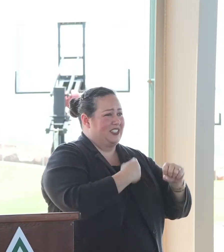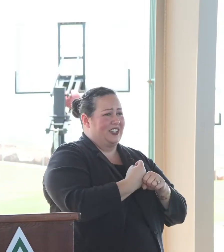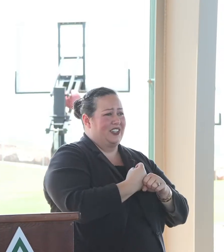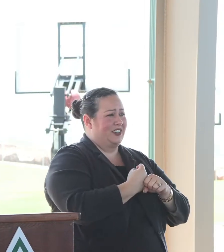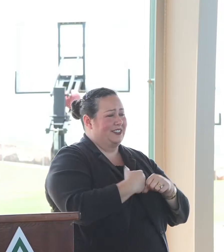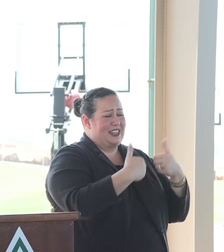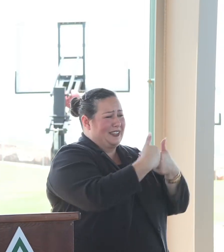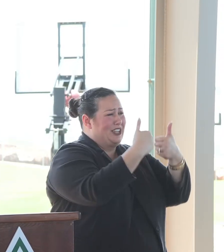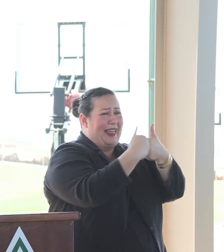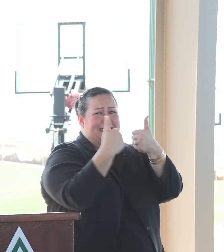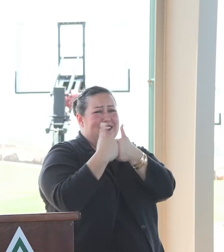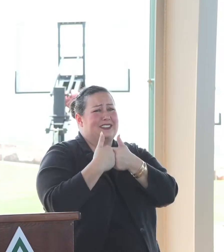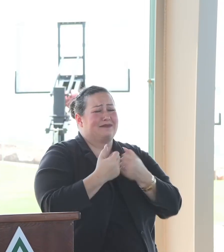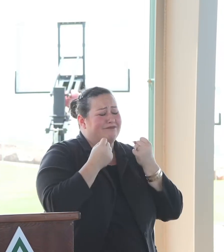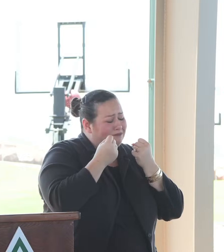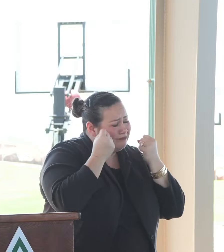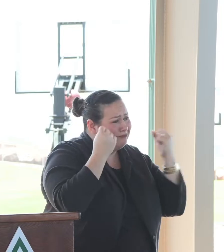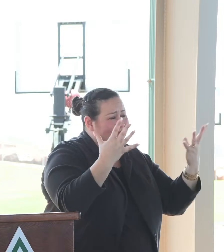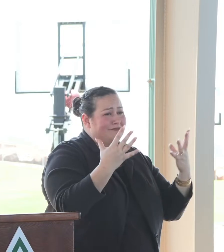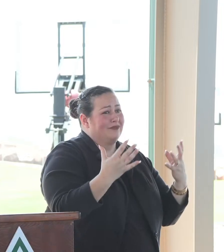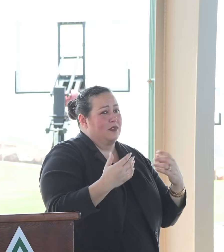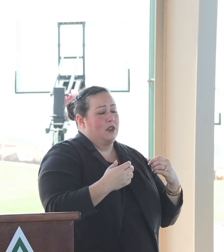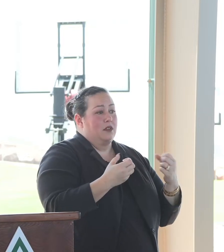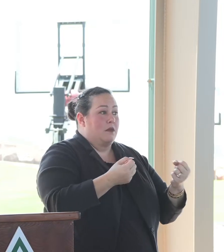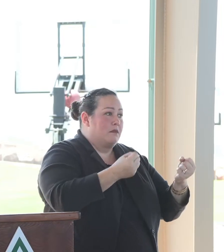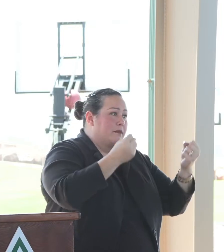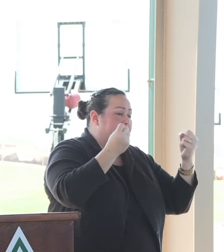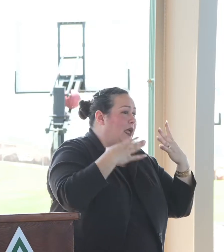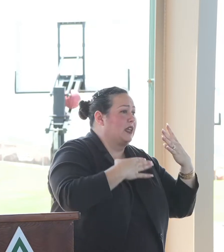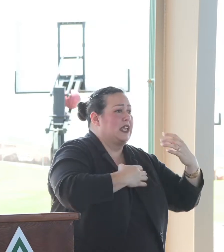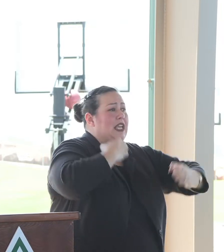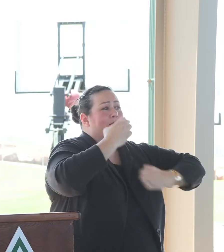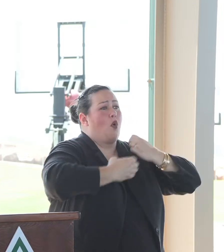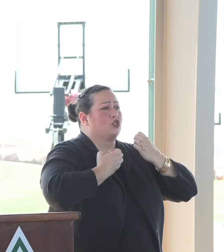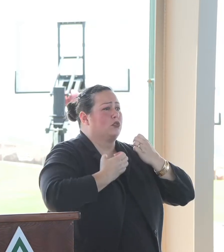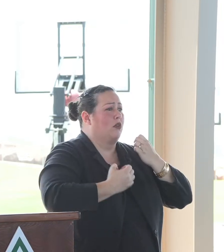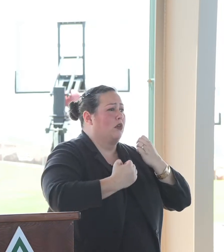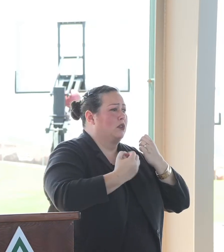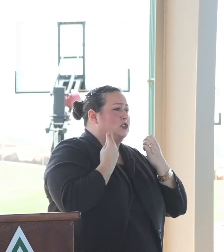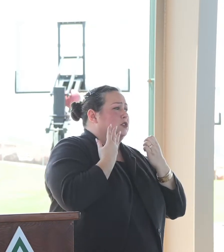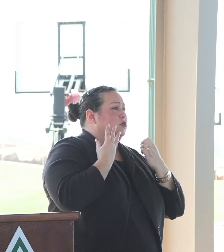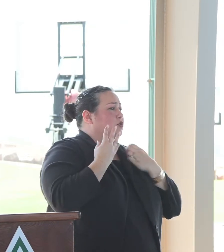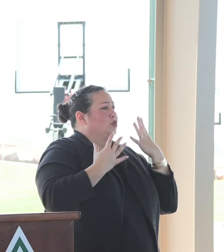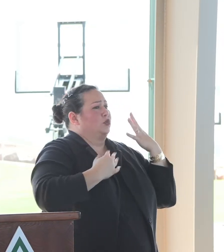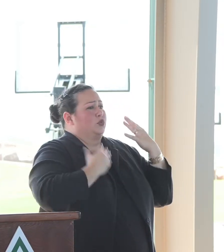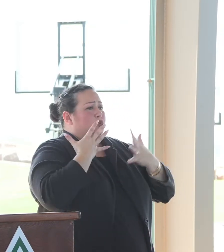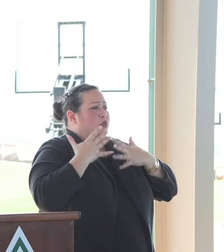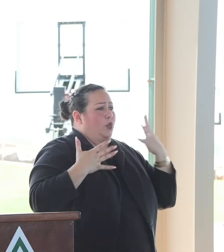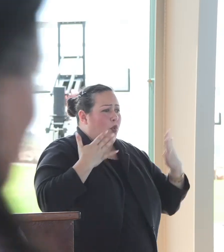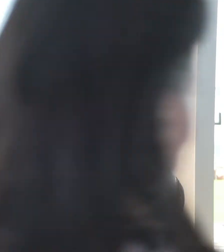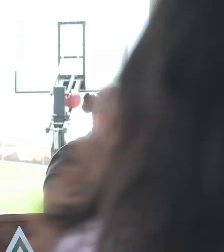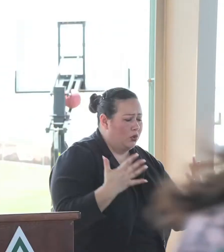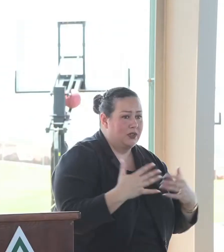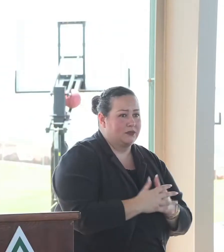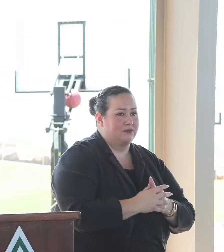many levels with lots of layers of emotions. Through this, we have stuck together,